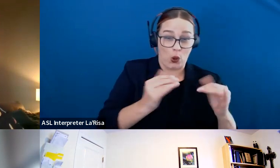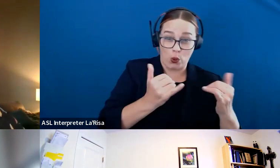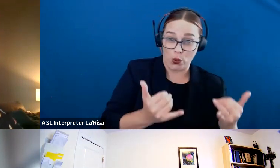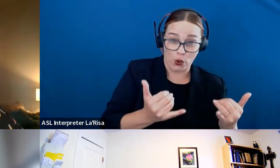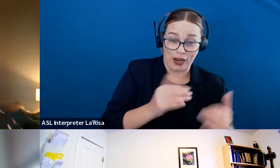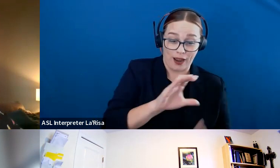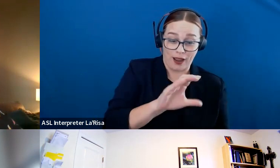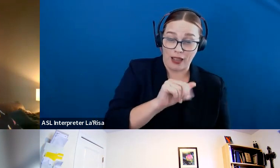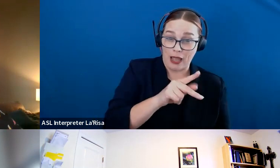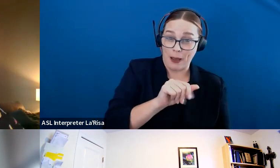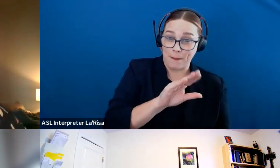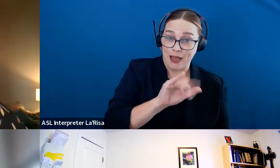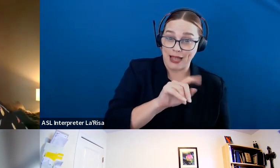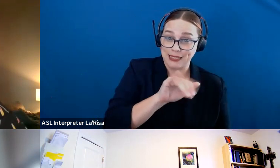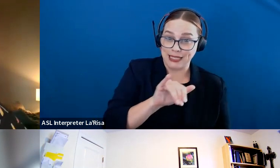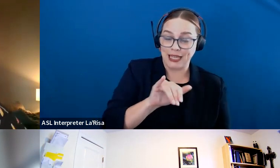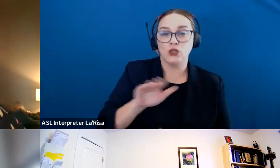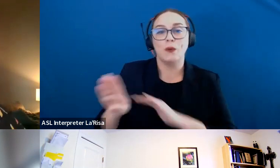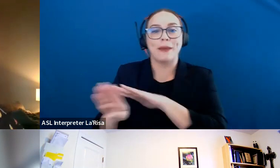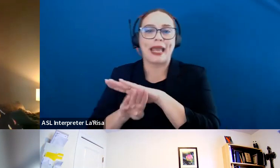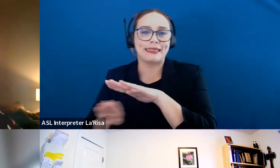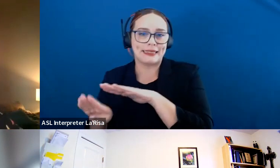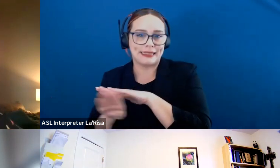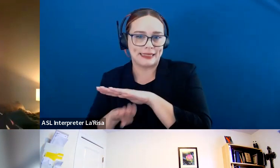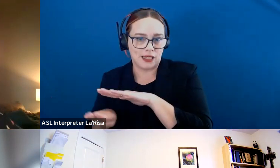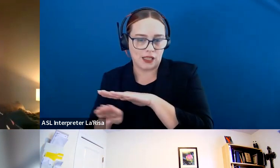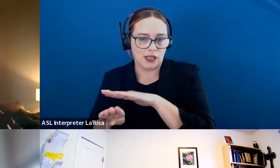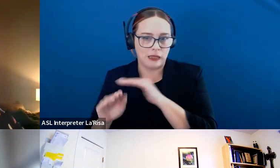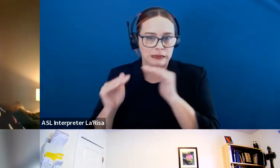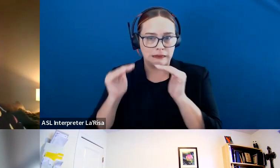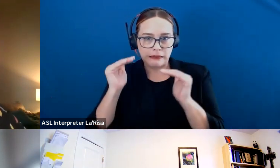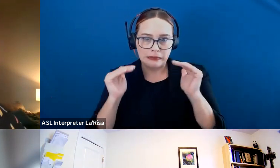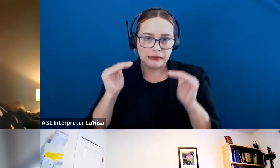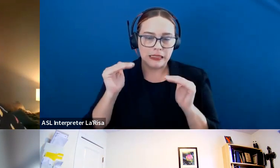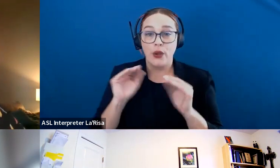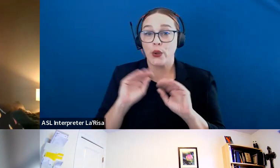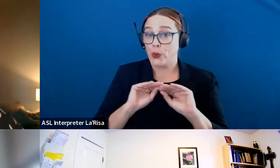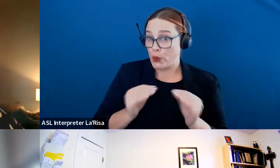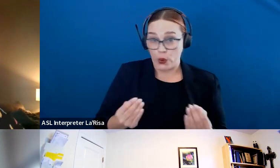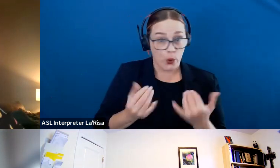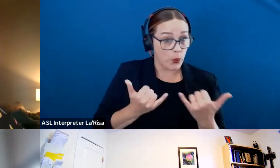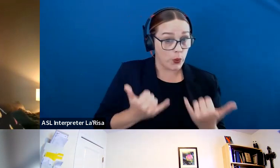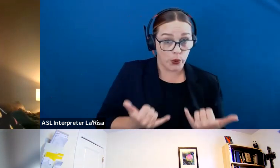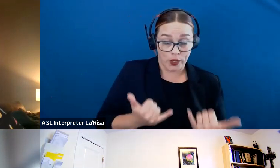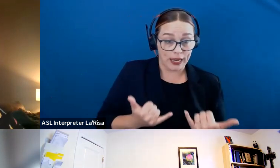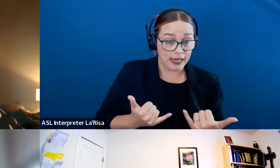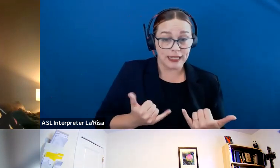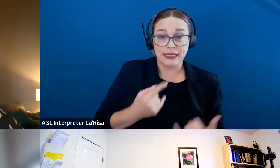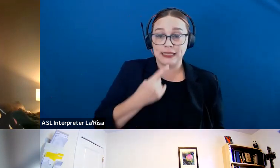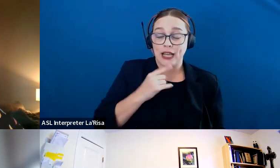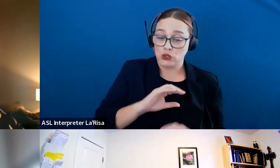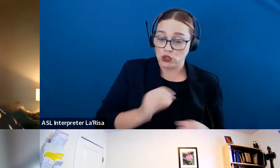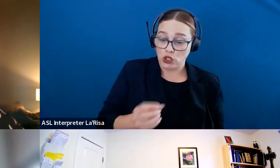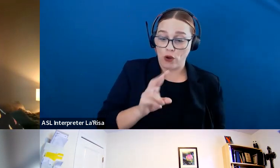capacity to a basic level of capacity. And so that no current capacity says no vocational or career